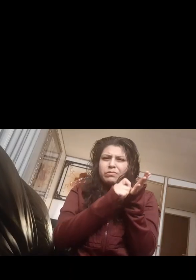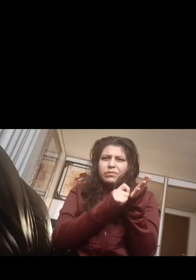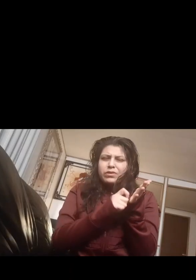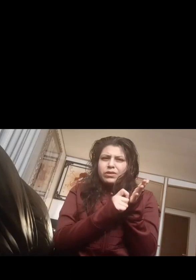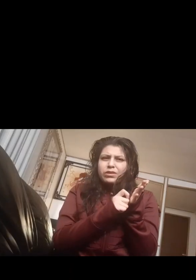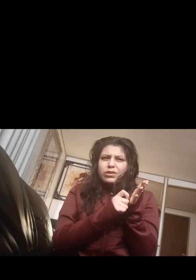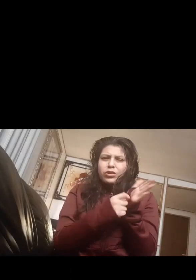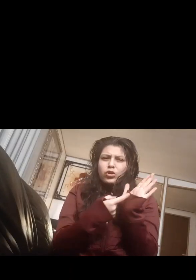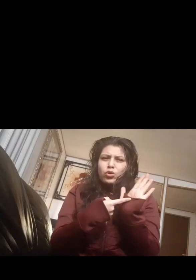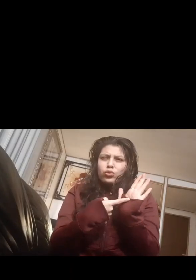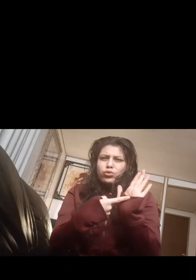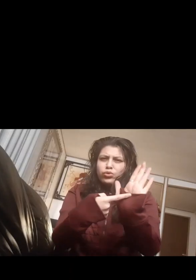of